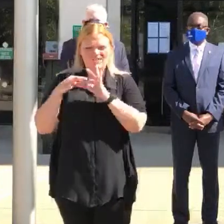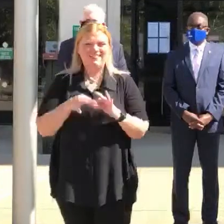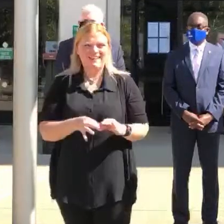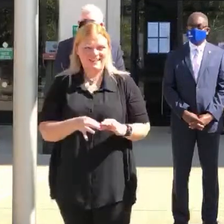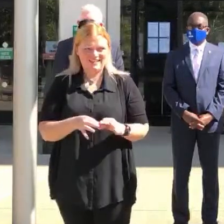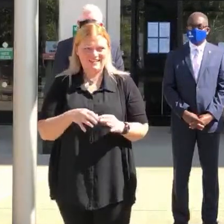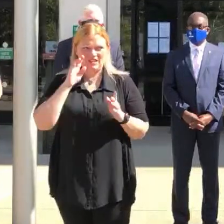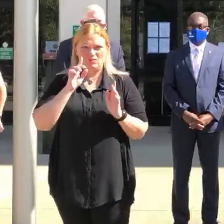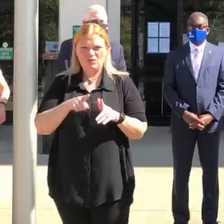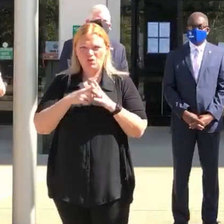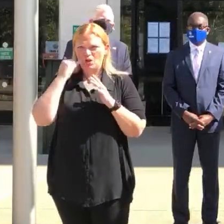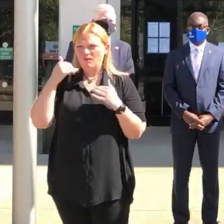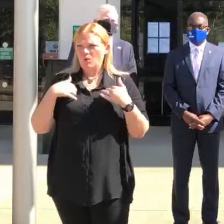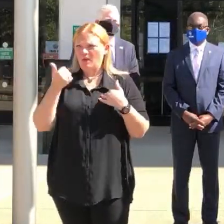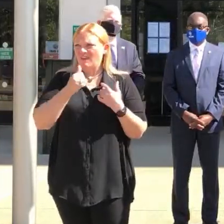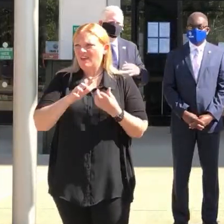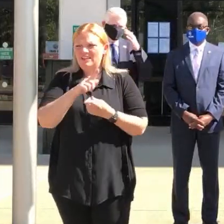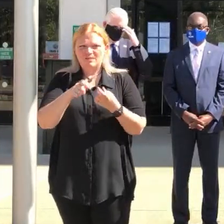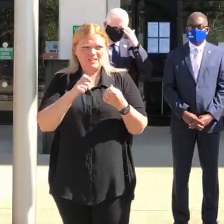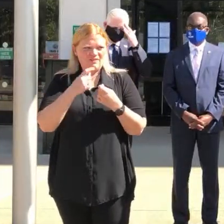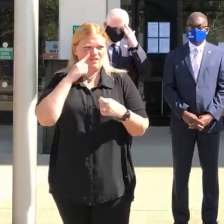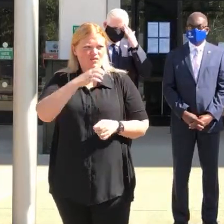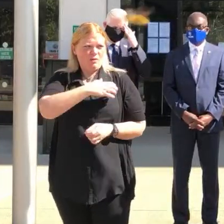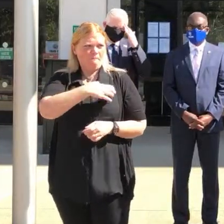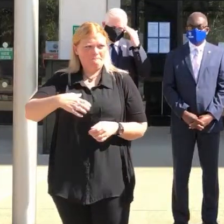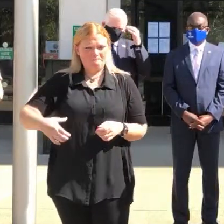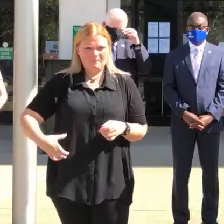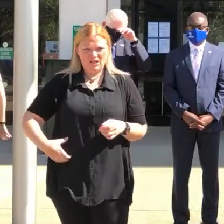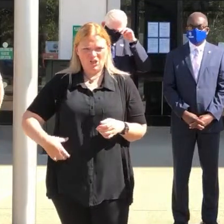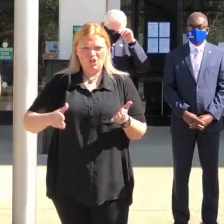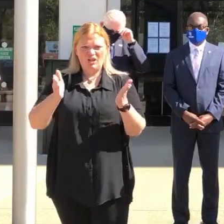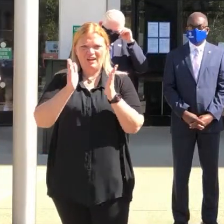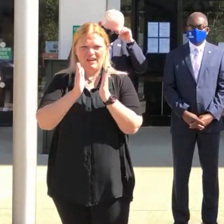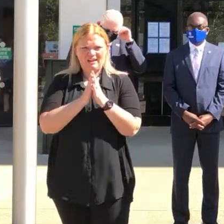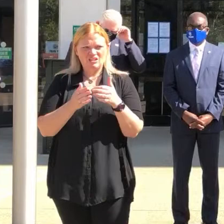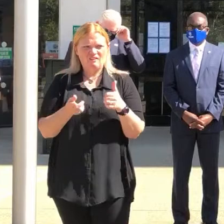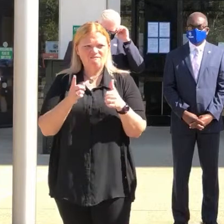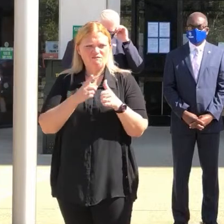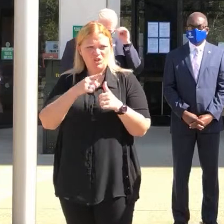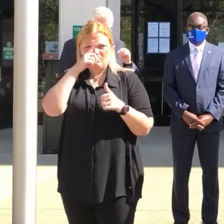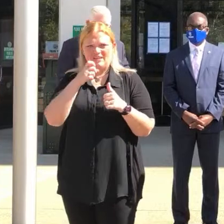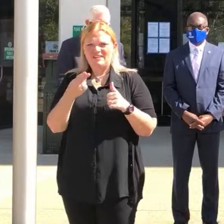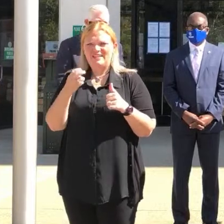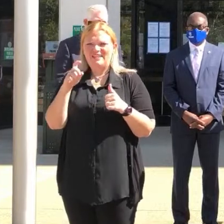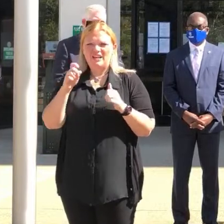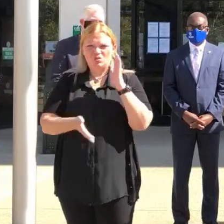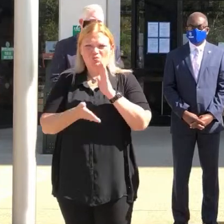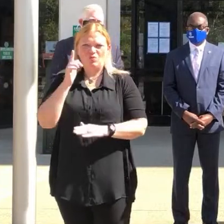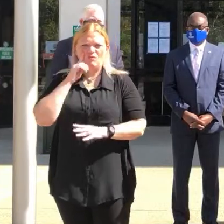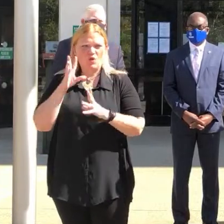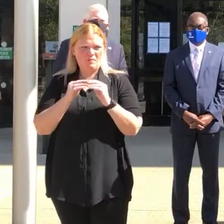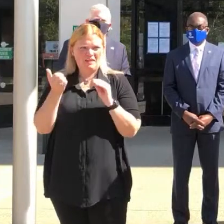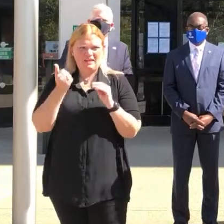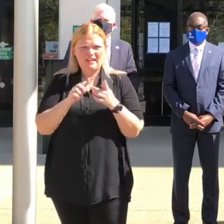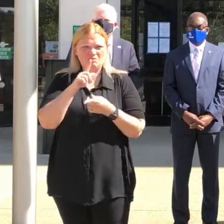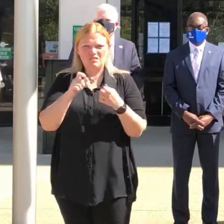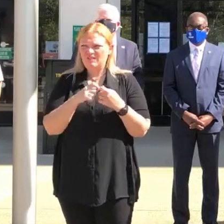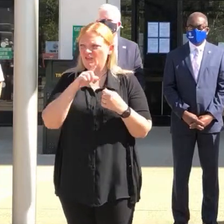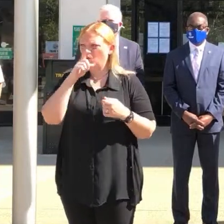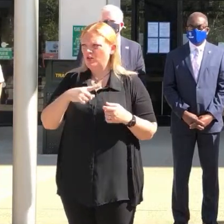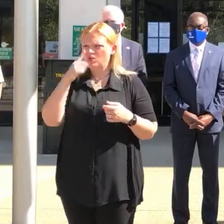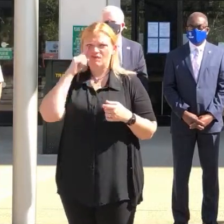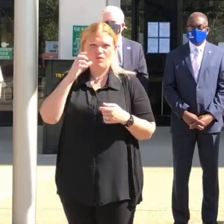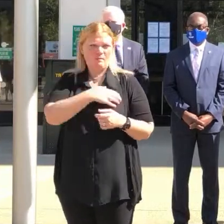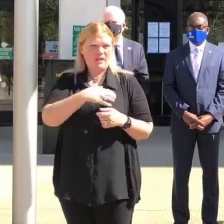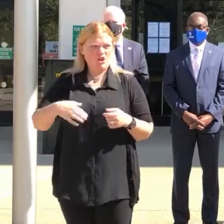We'll start, if you have any particular questions for Mayor Brown, I'd ask that you ask them first because I know he has to go for a meeting. So are there any particular questions for the mayor?